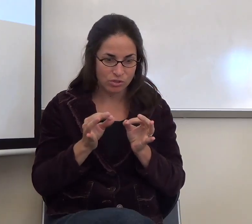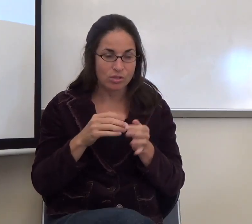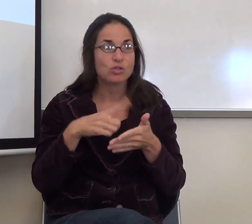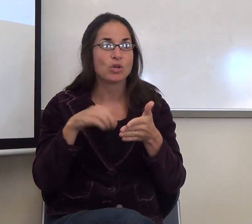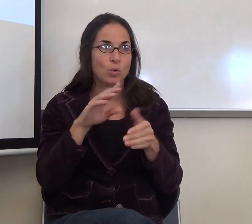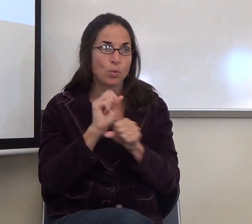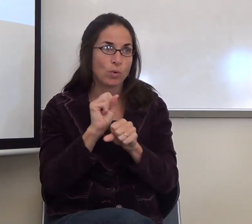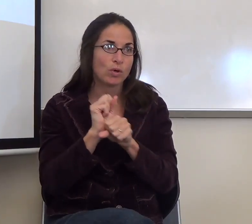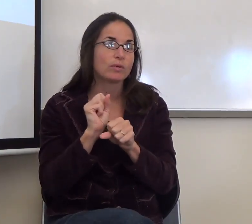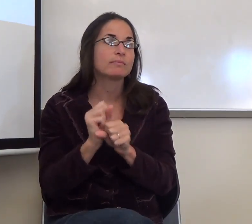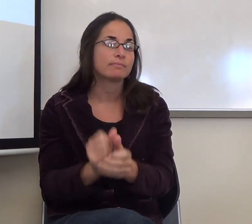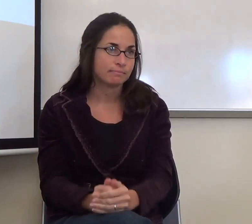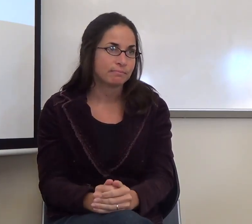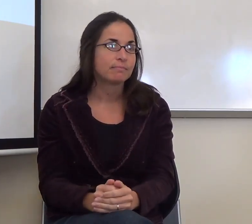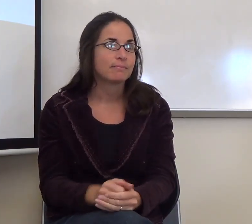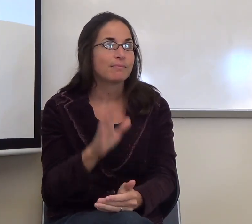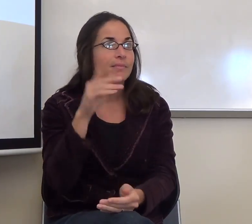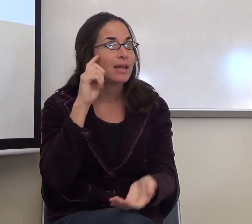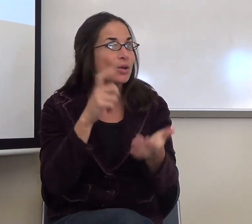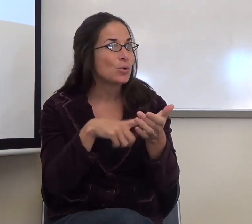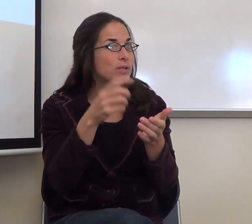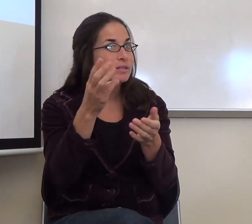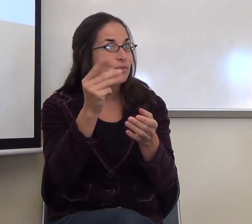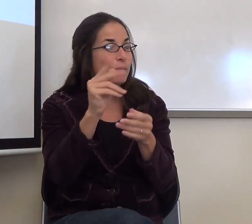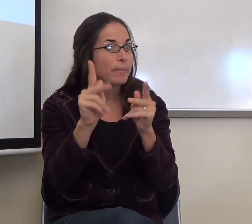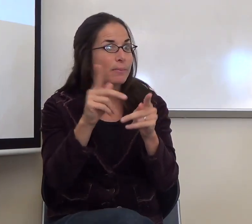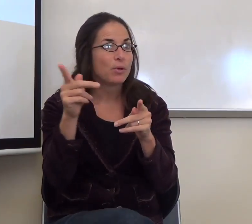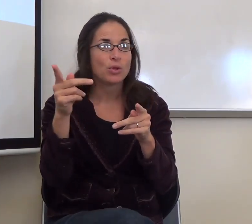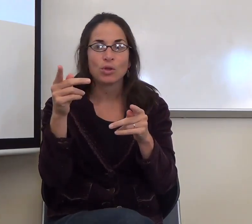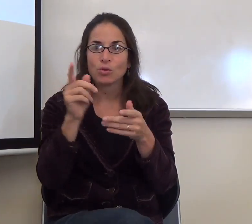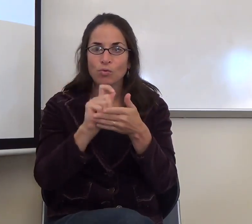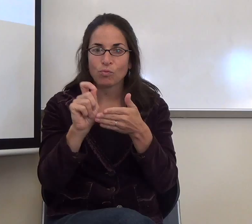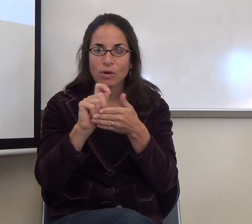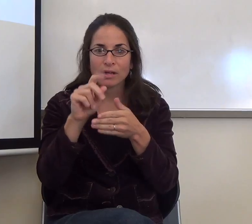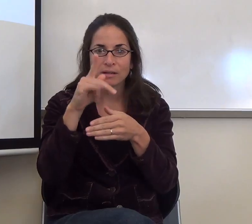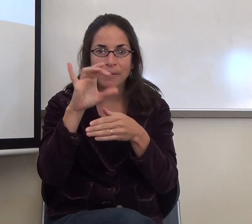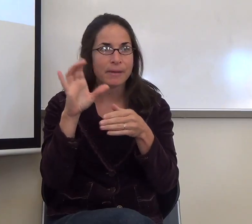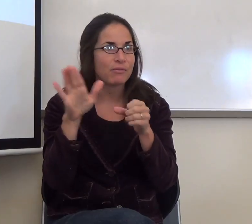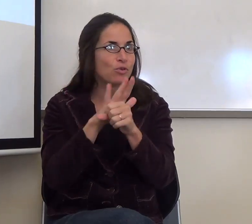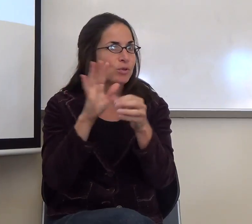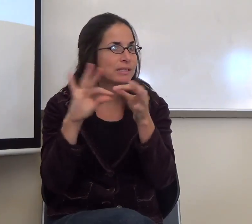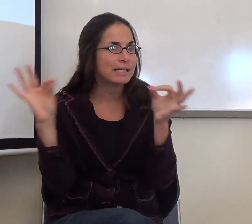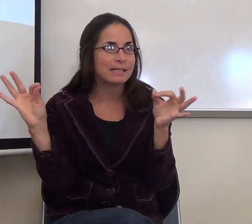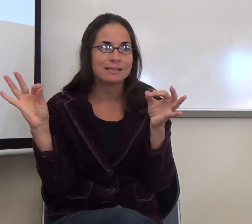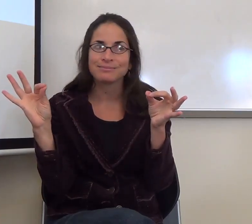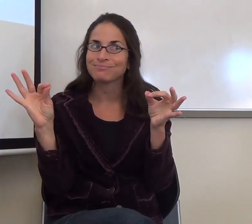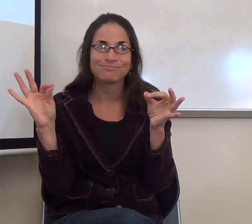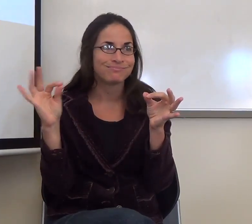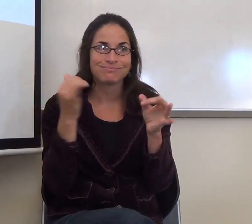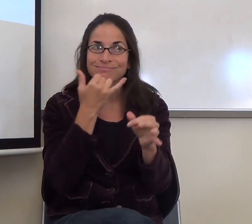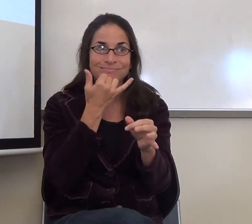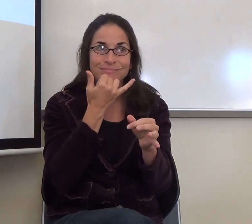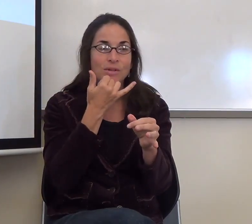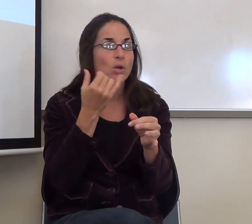So I'm still getting homeworks where people are writing out the topic in a complete sentence or, well, not the main idea